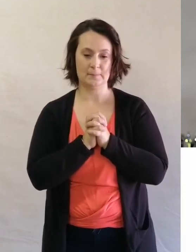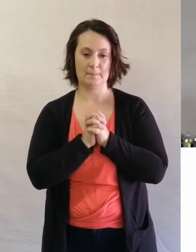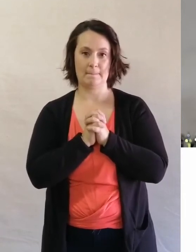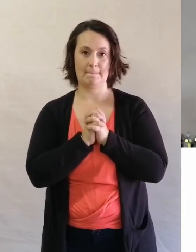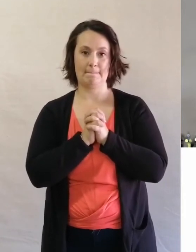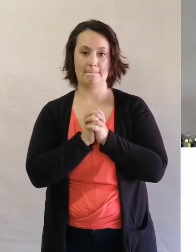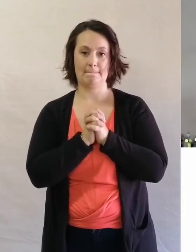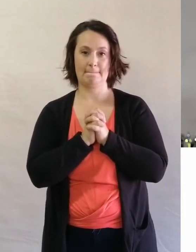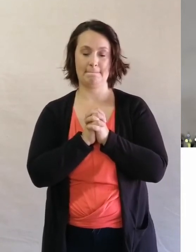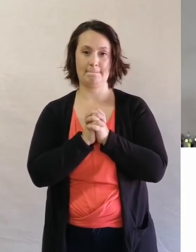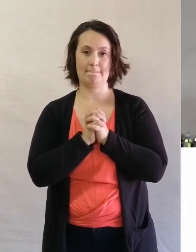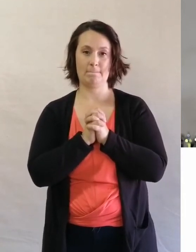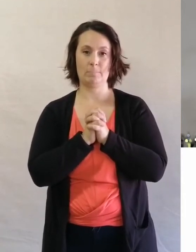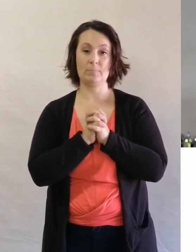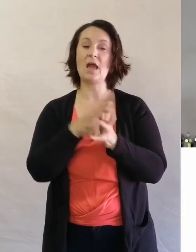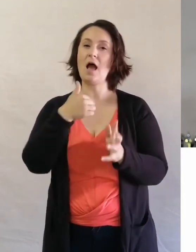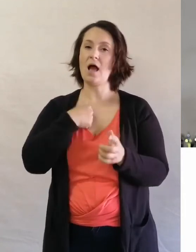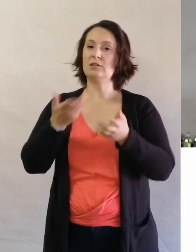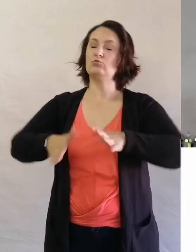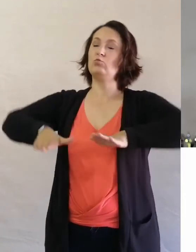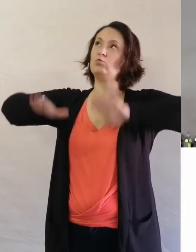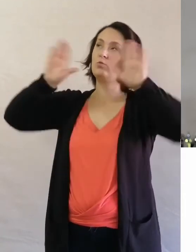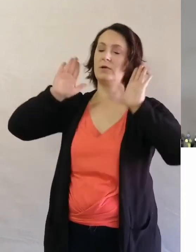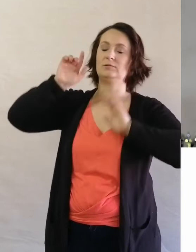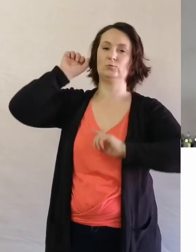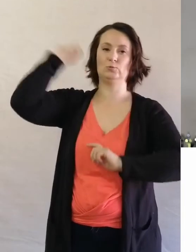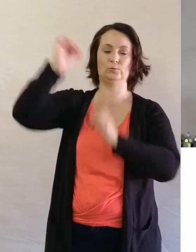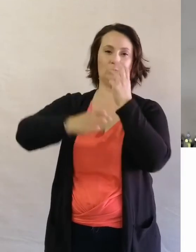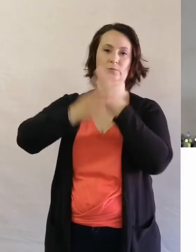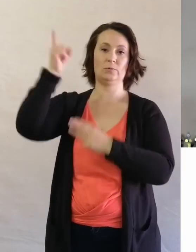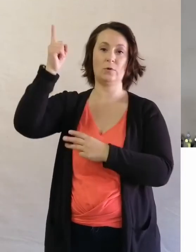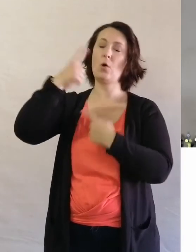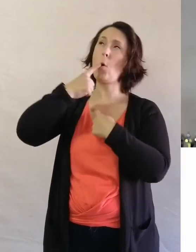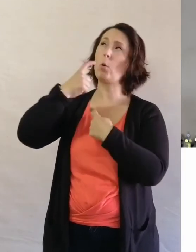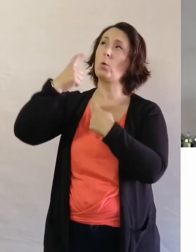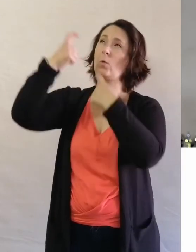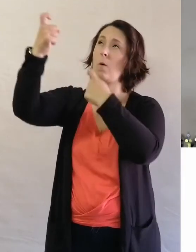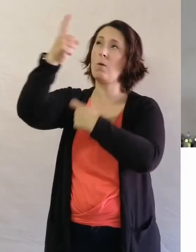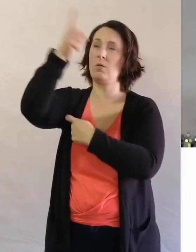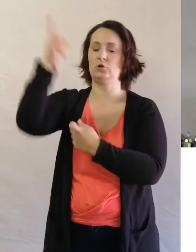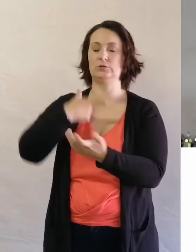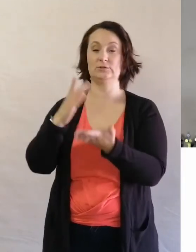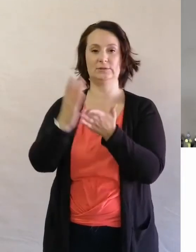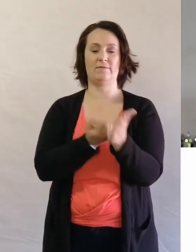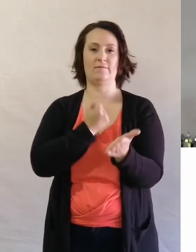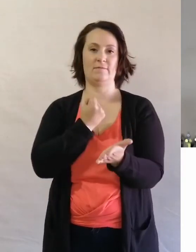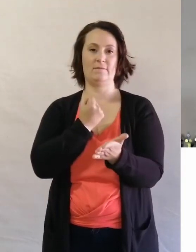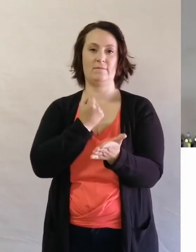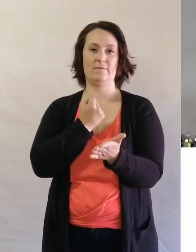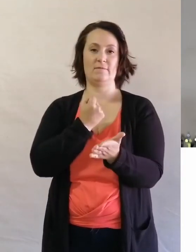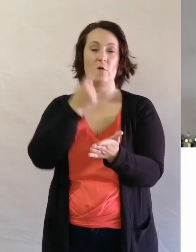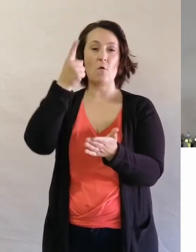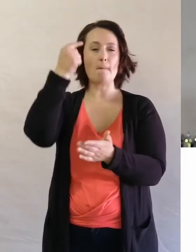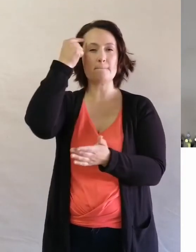If you're ready to say, Lord God, I surrender to you. I want to call on you to be saved. I want you to flood